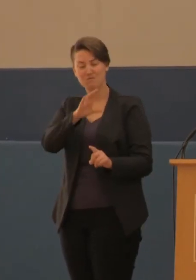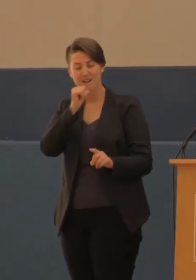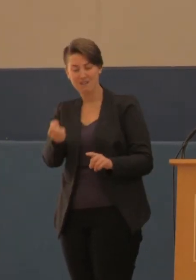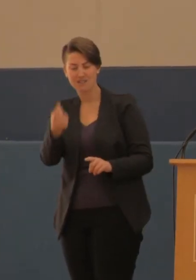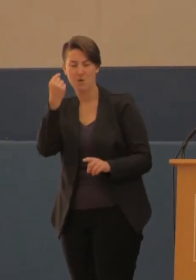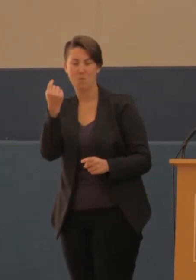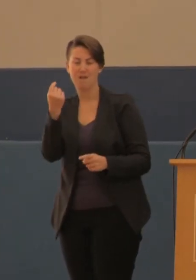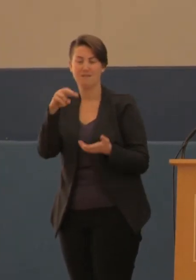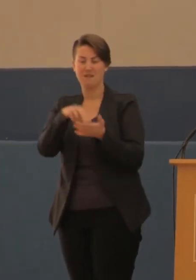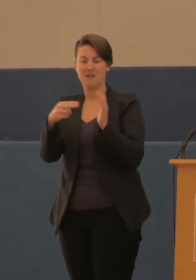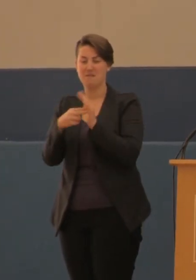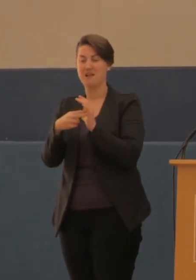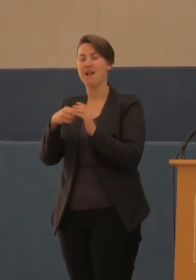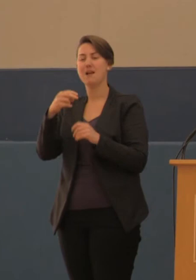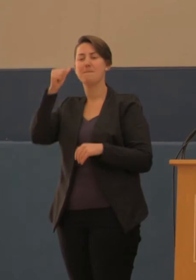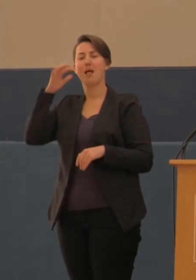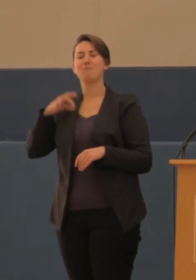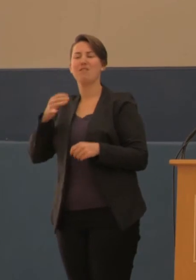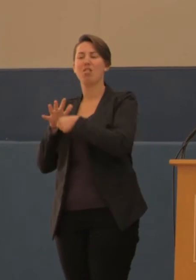like to be under the thumb of male privilege.